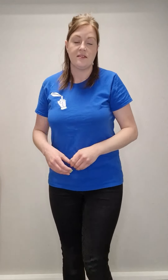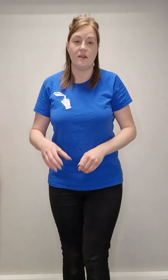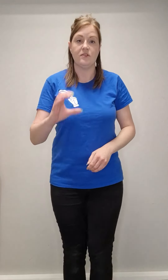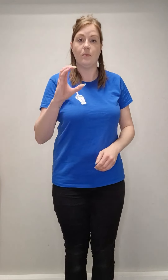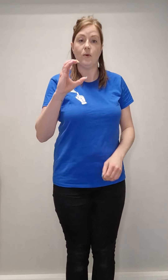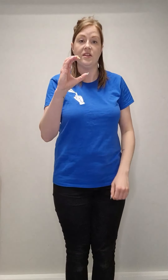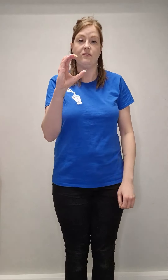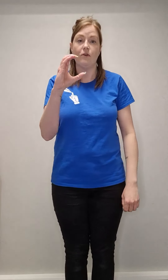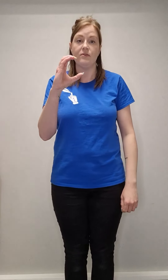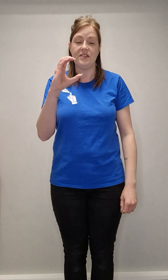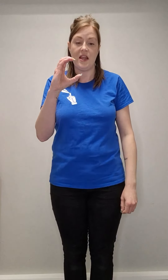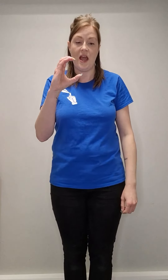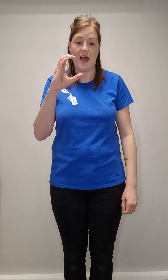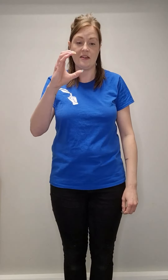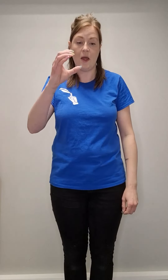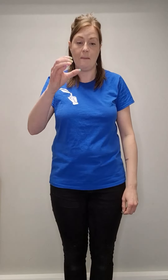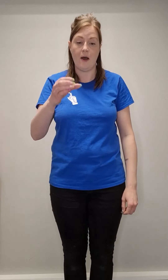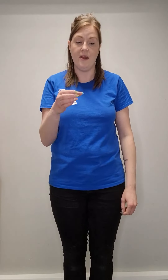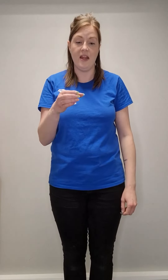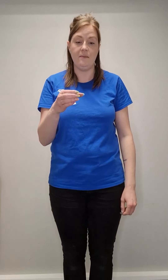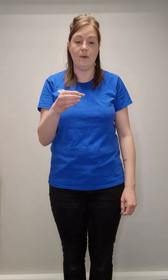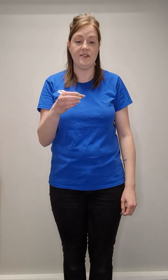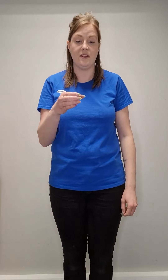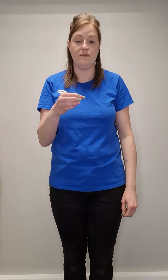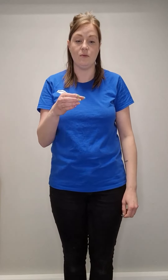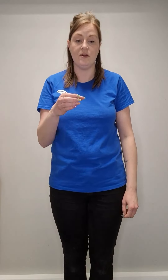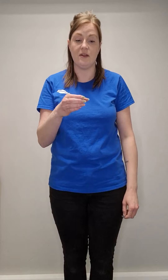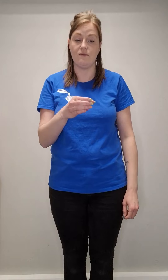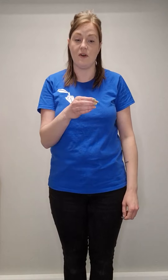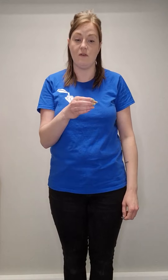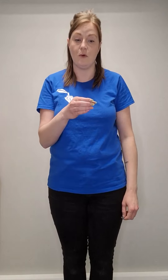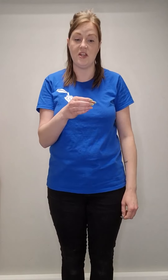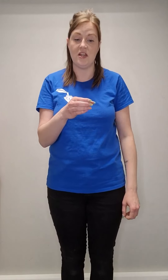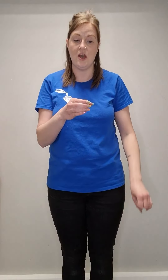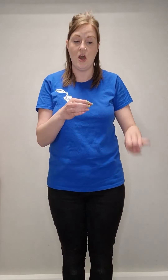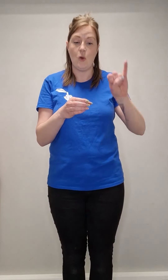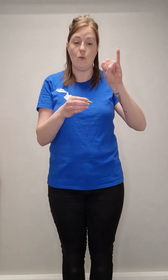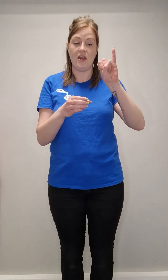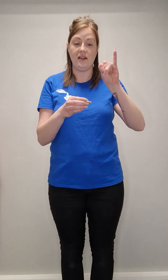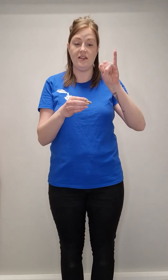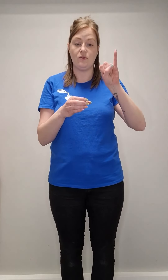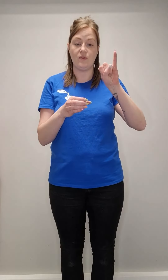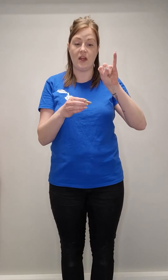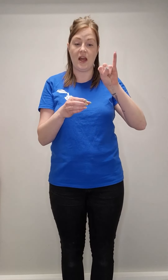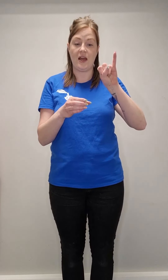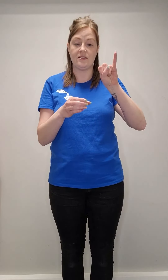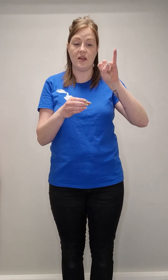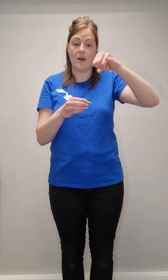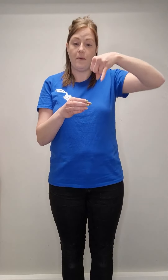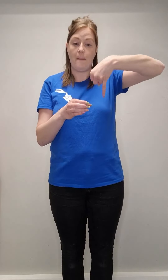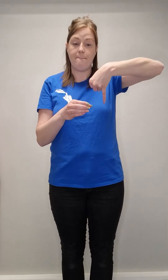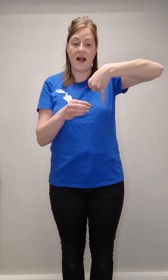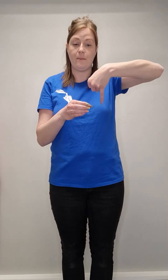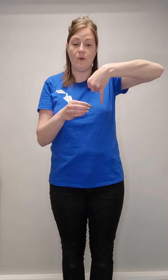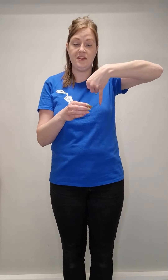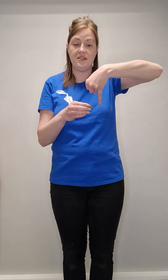So supporting full C hand, palm in, pointing forward in front of body, working little finger hand, palm back, pointing